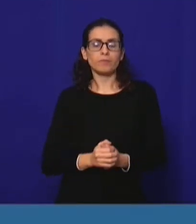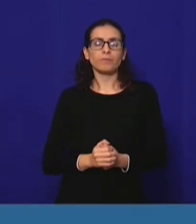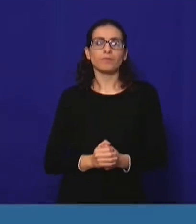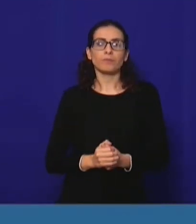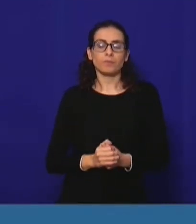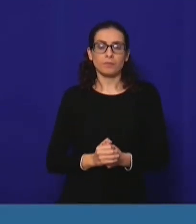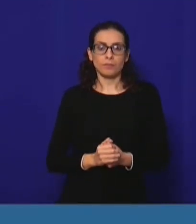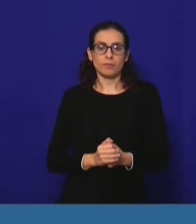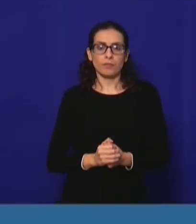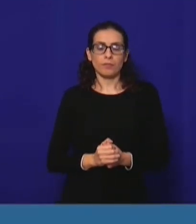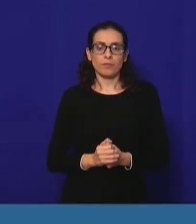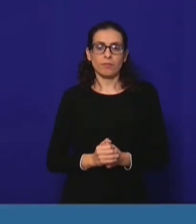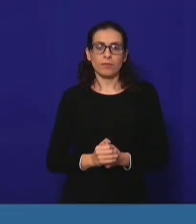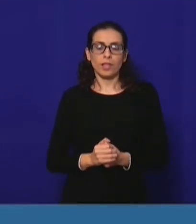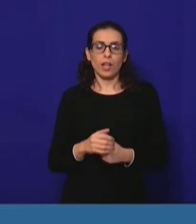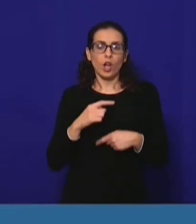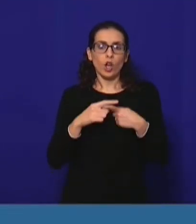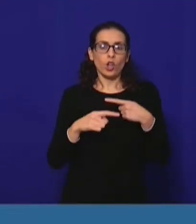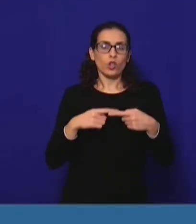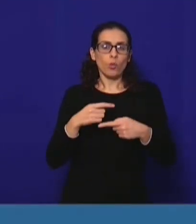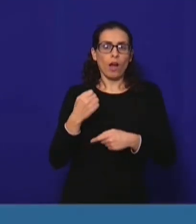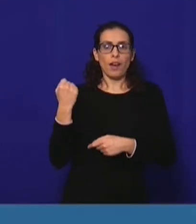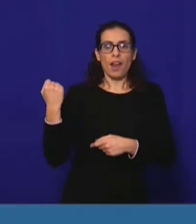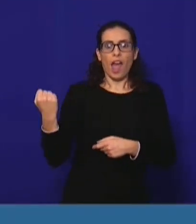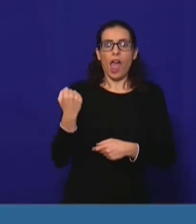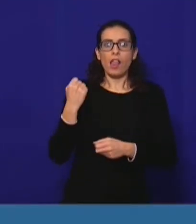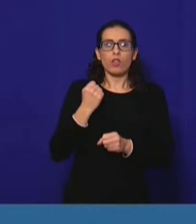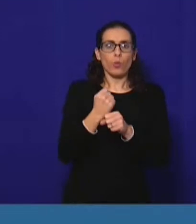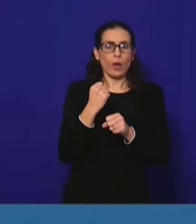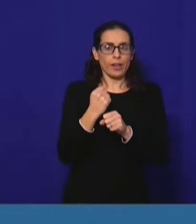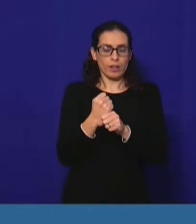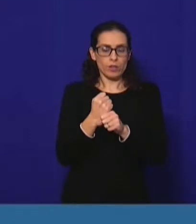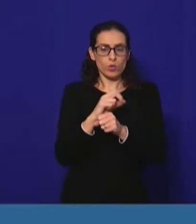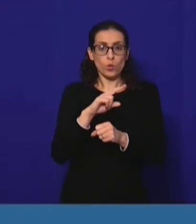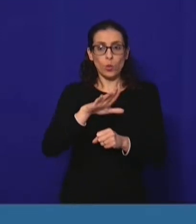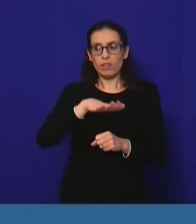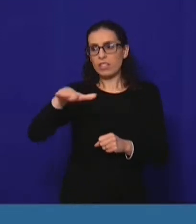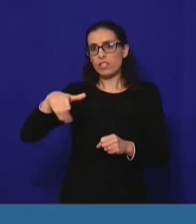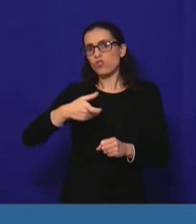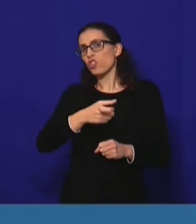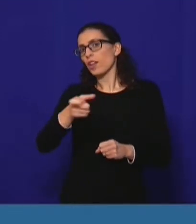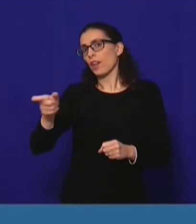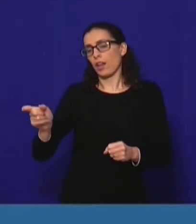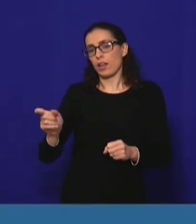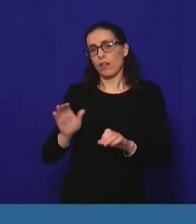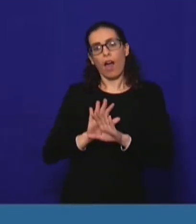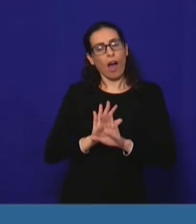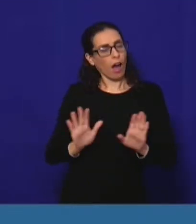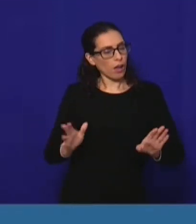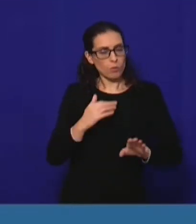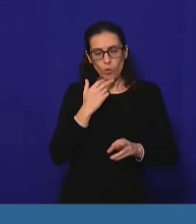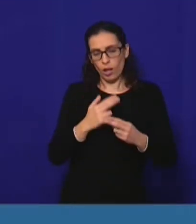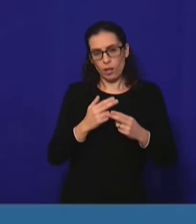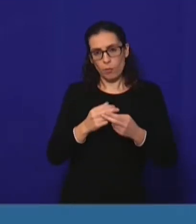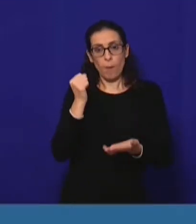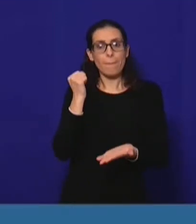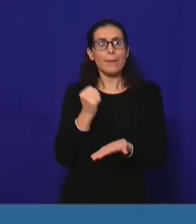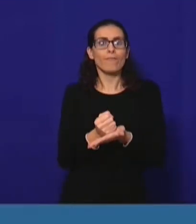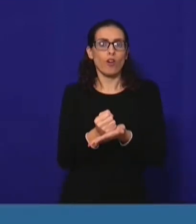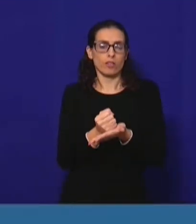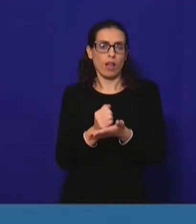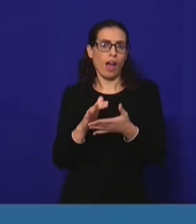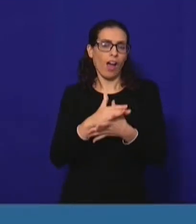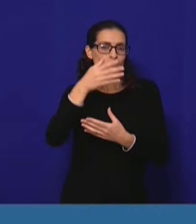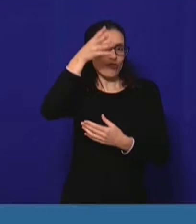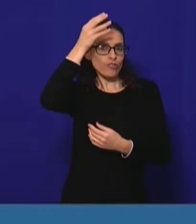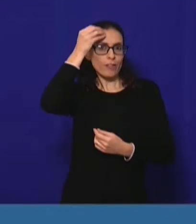anka il-komplement tal-popolazzjoni, aħna bl-ebda mod ma ħanamluha mandatorja, għaliex nifmu